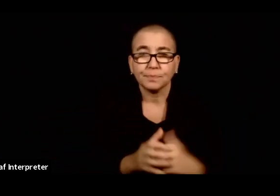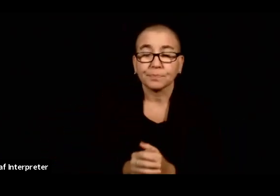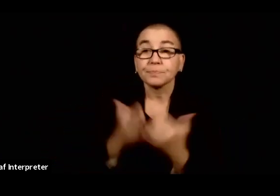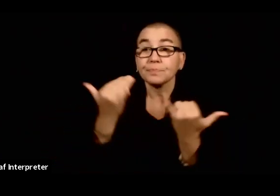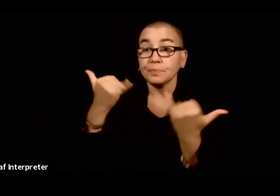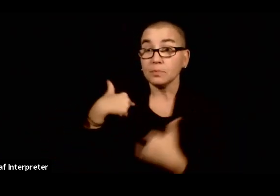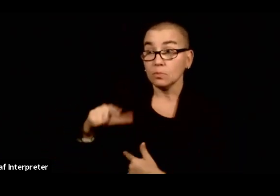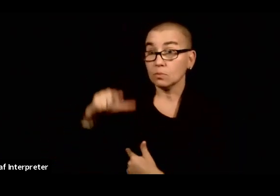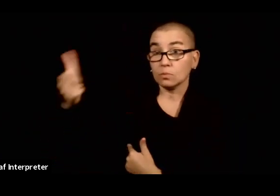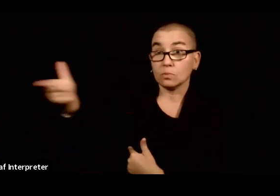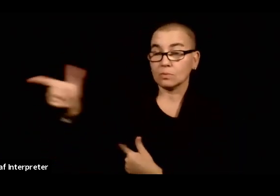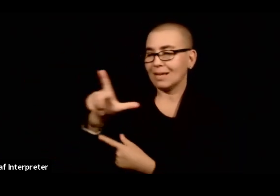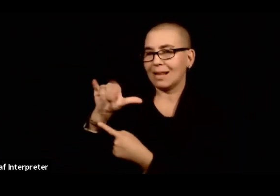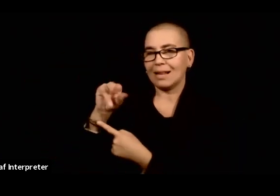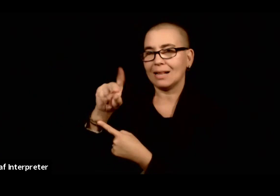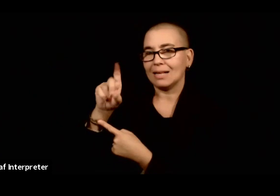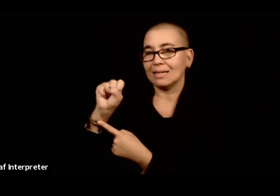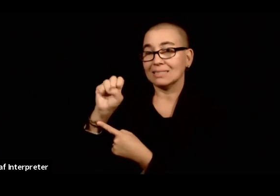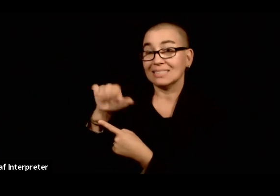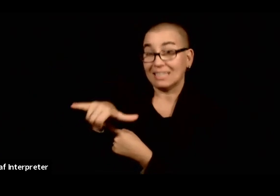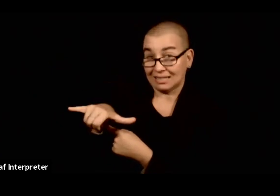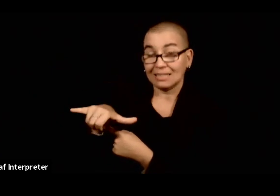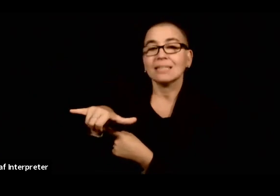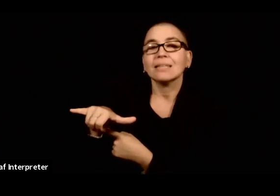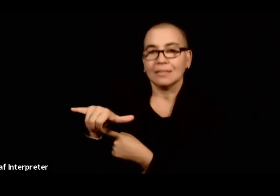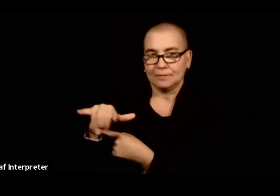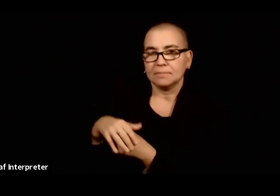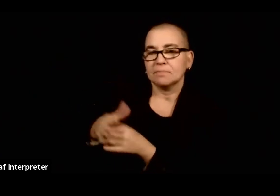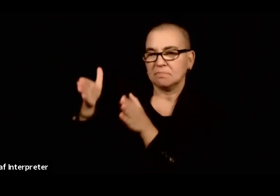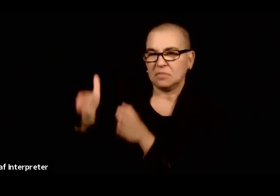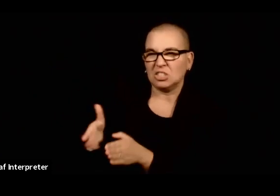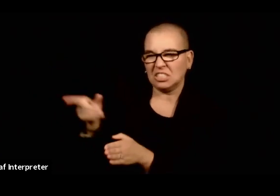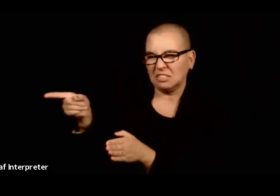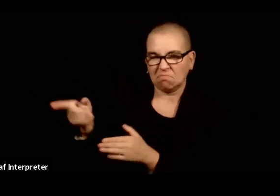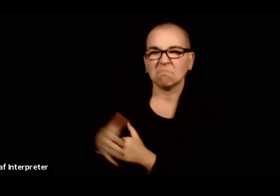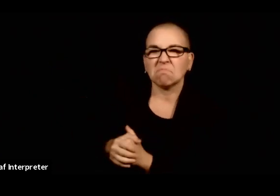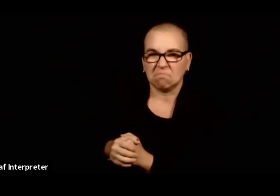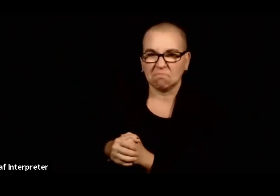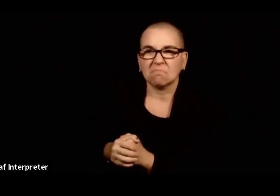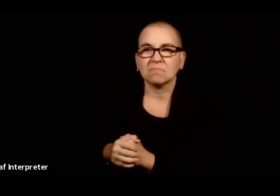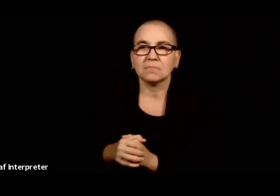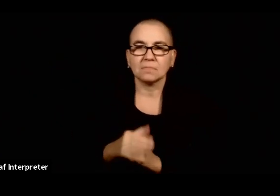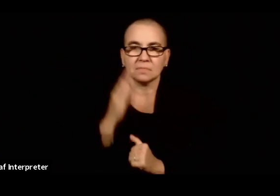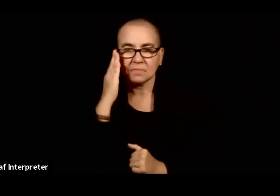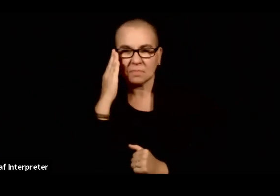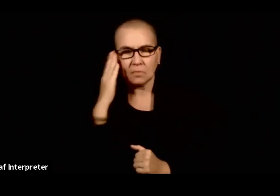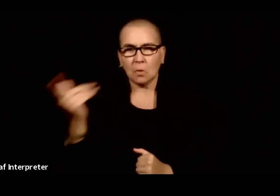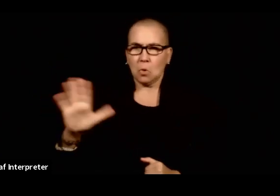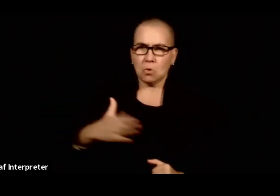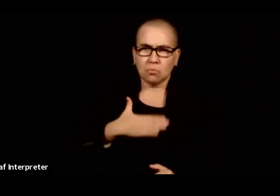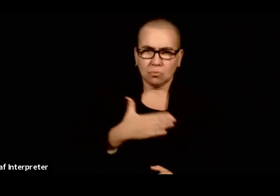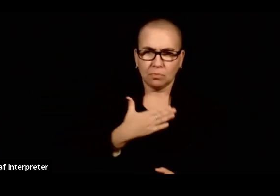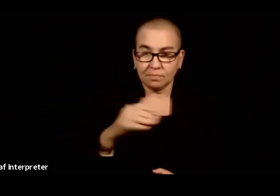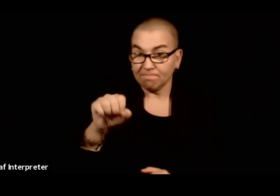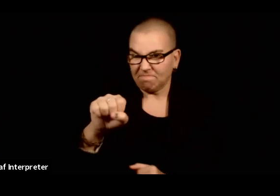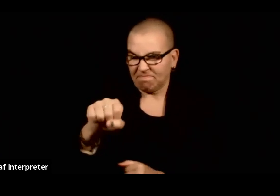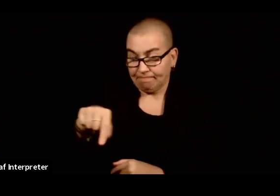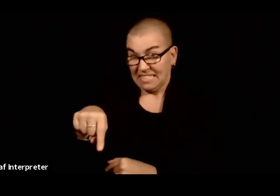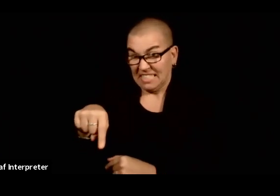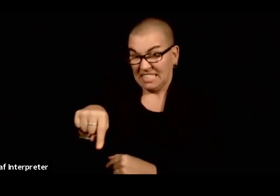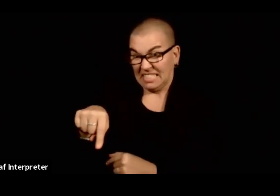Malcolm. As mentioned, this guidance will take effect on August 29th of this month to allow facilities time to review